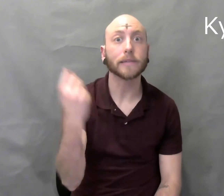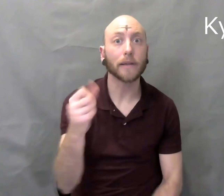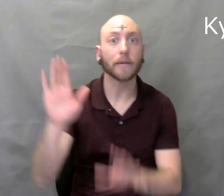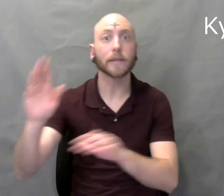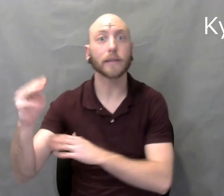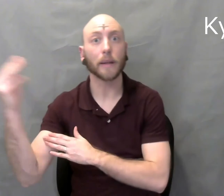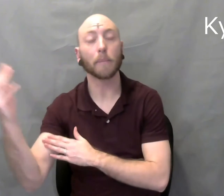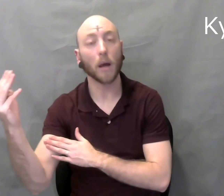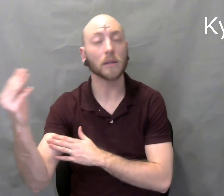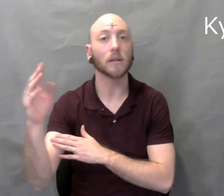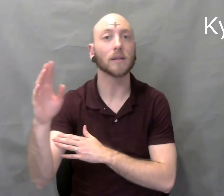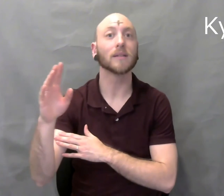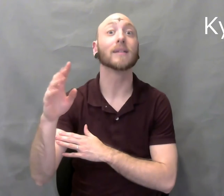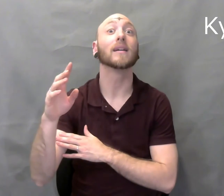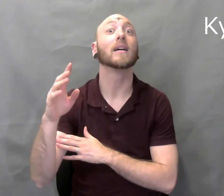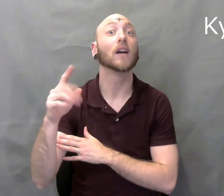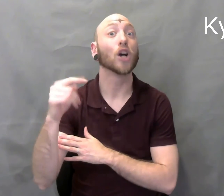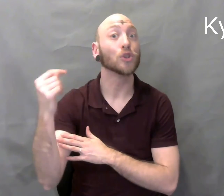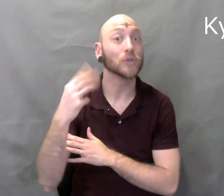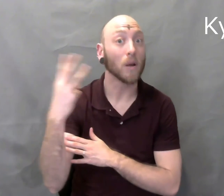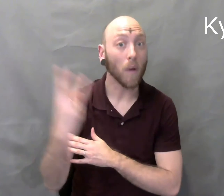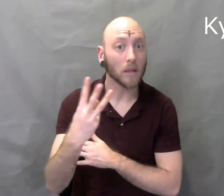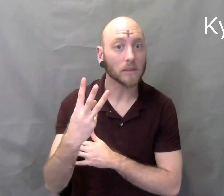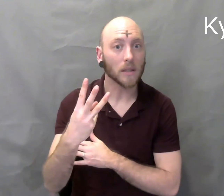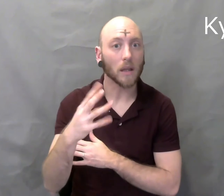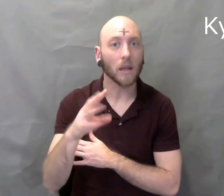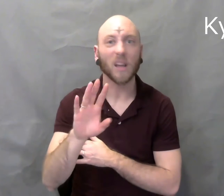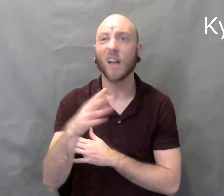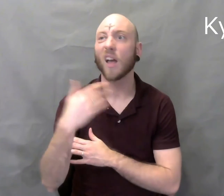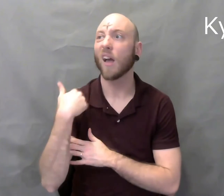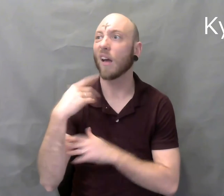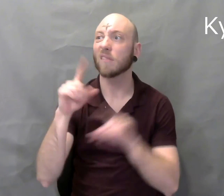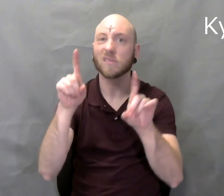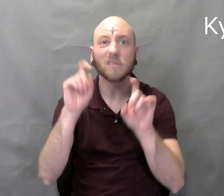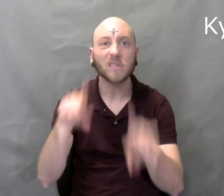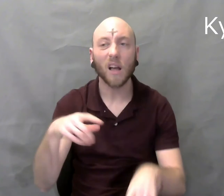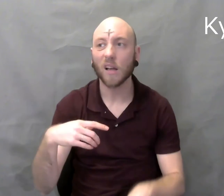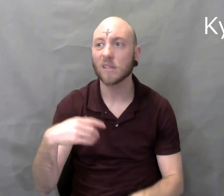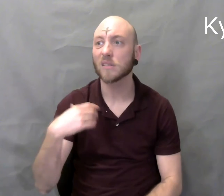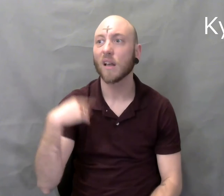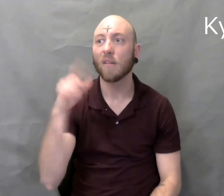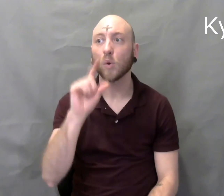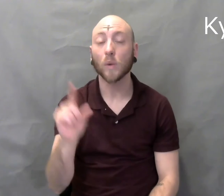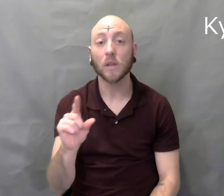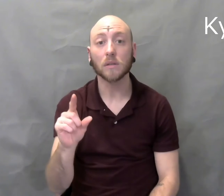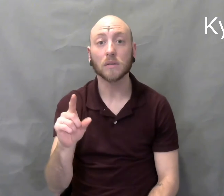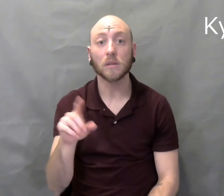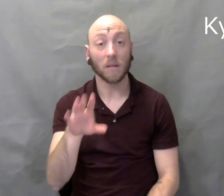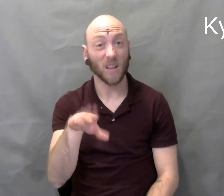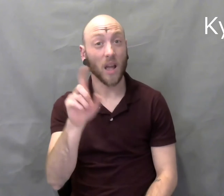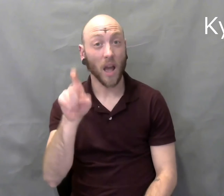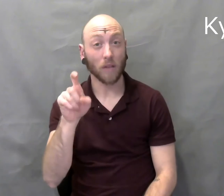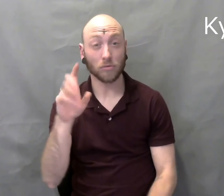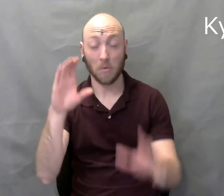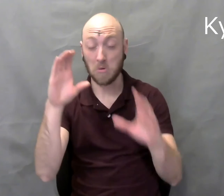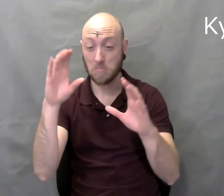then inevitably on Tuesday and Wednesday, there were quizzes or tests. And in order to stay up for like that quiz